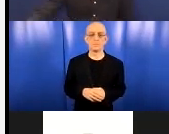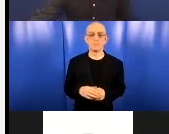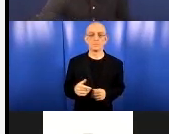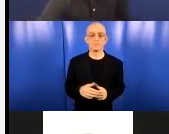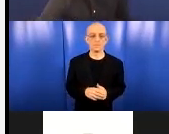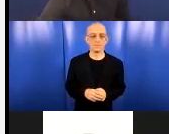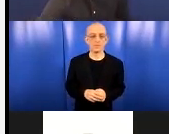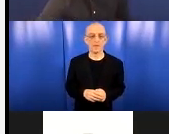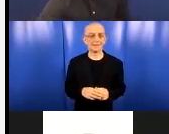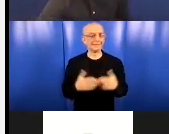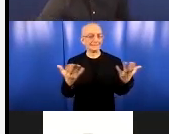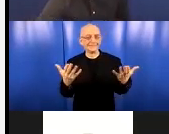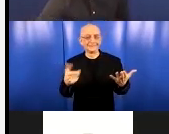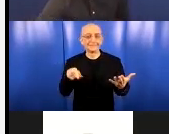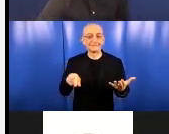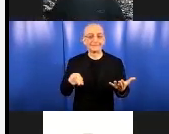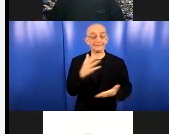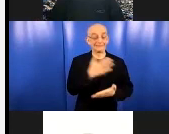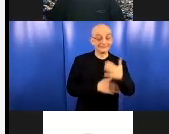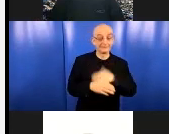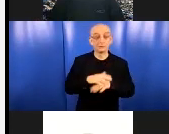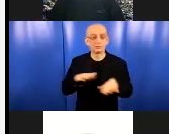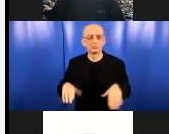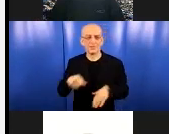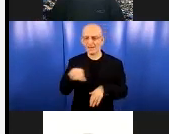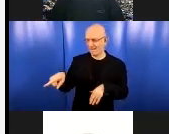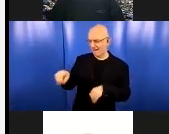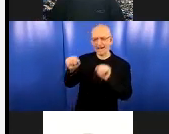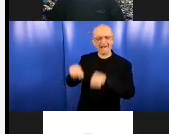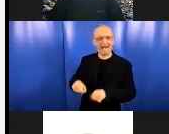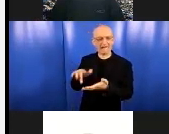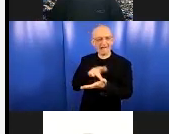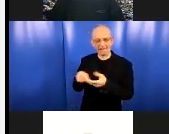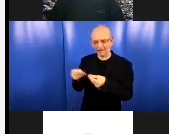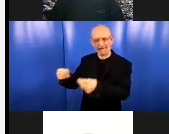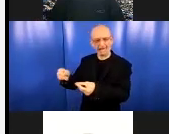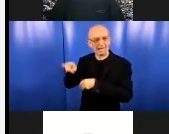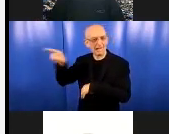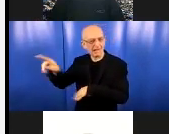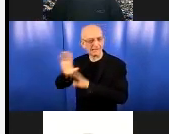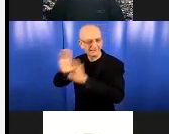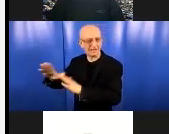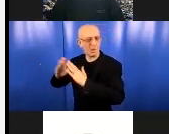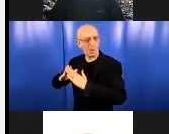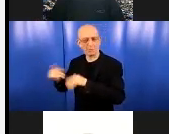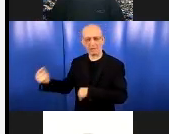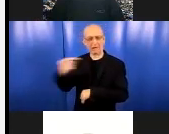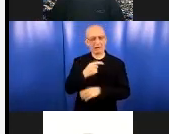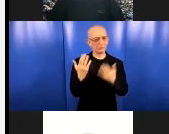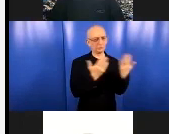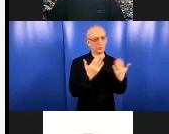factors organizations will need to consider to ensure? Oh,